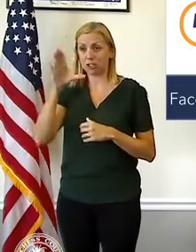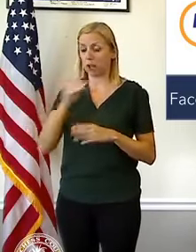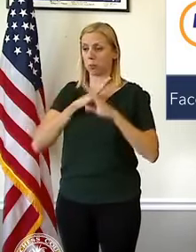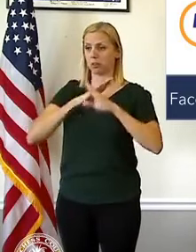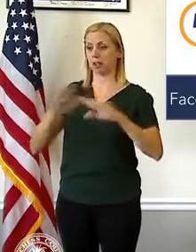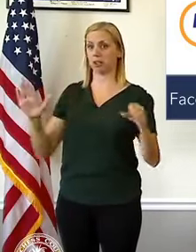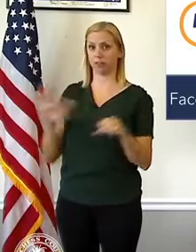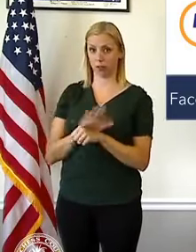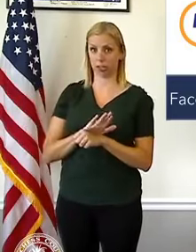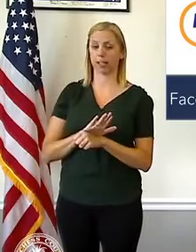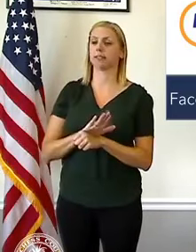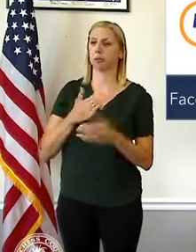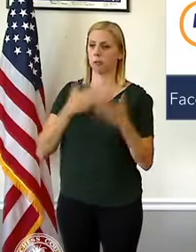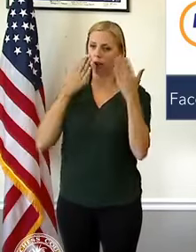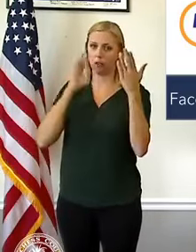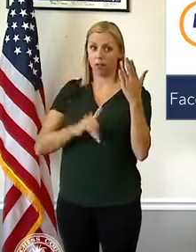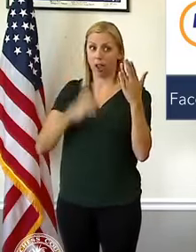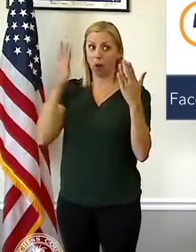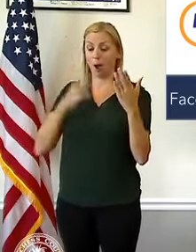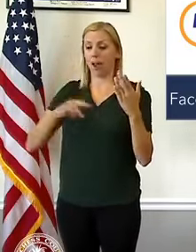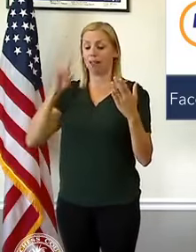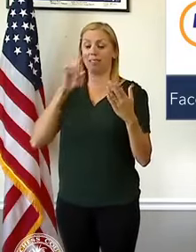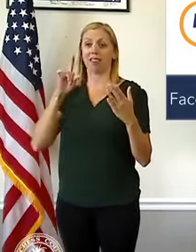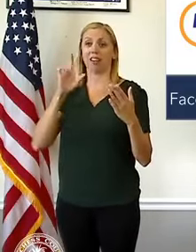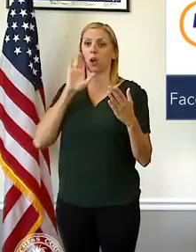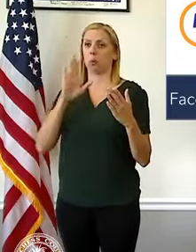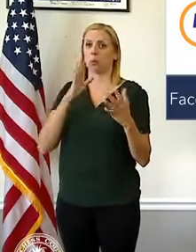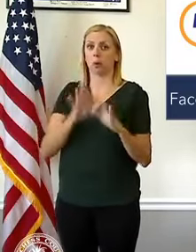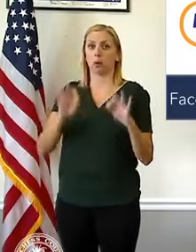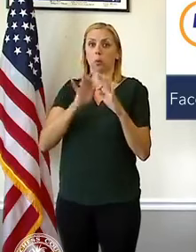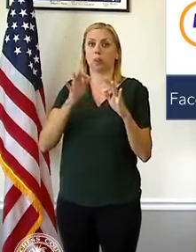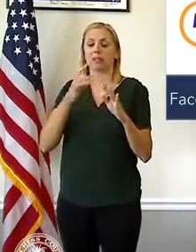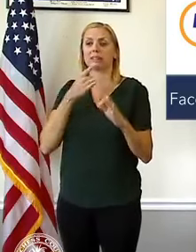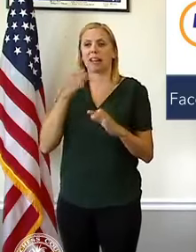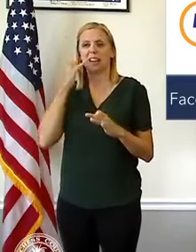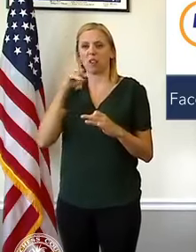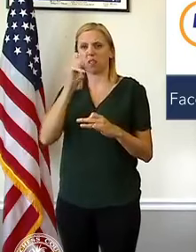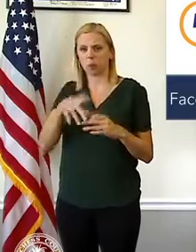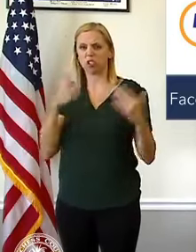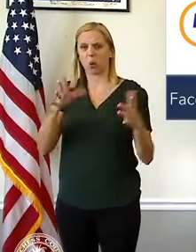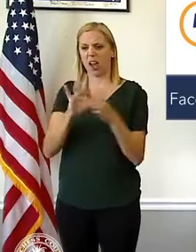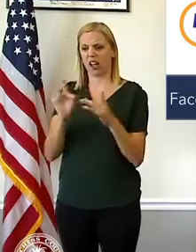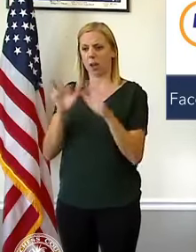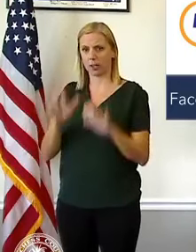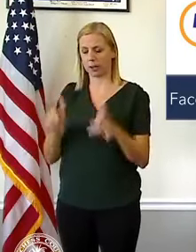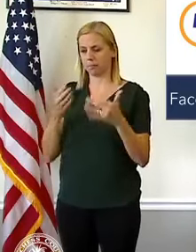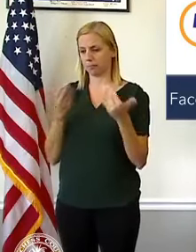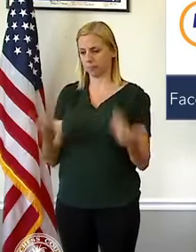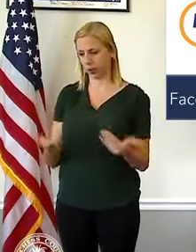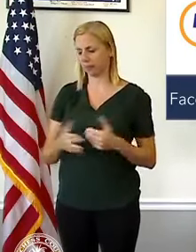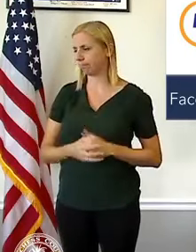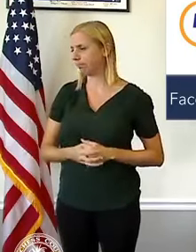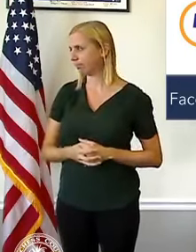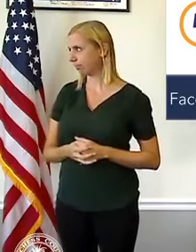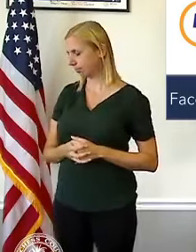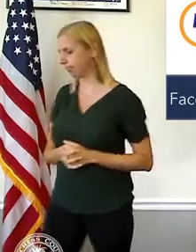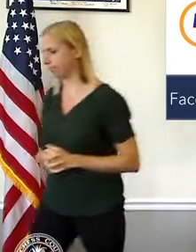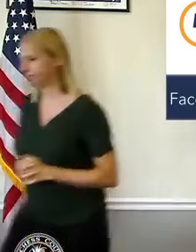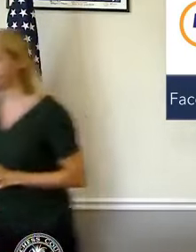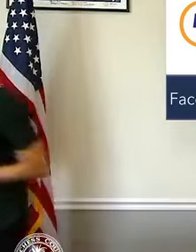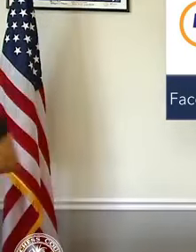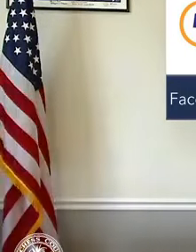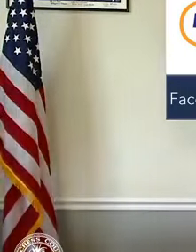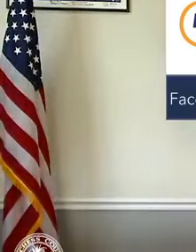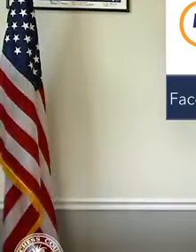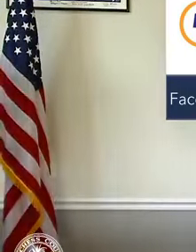the highest standard. So I offer that because I think it's worth saying. If you have a question, write it down in the comment section below. Happy to get to